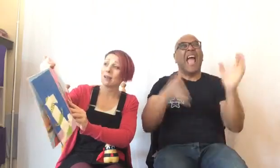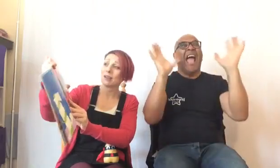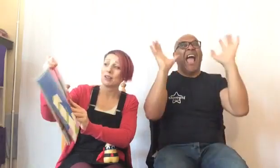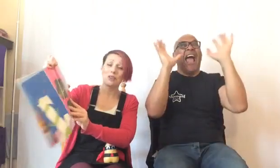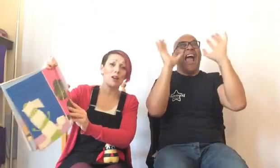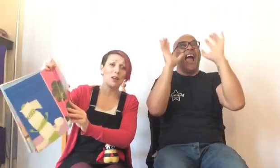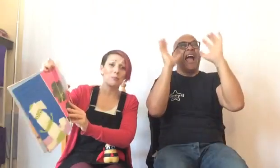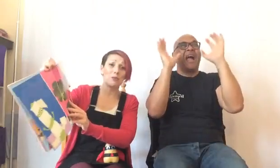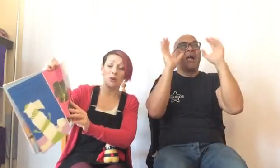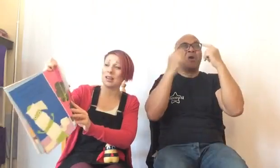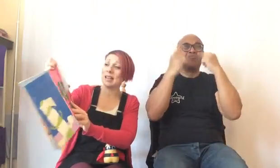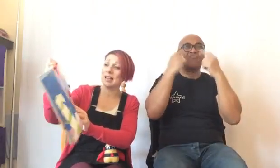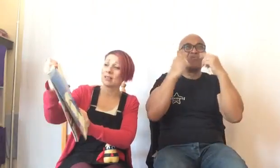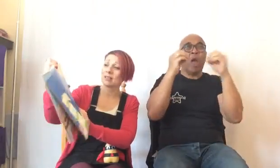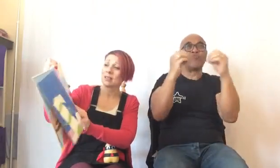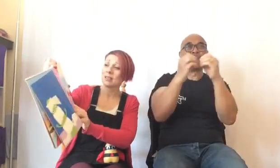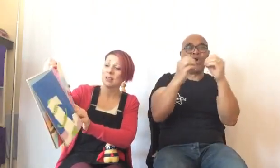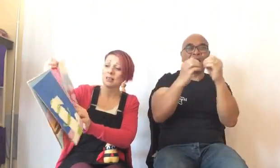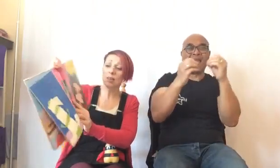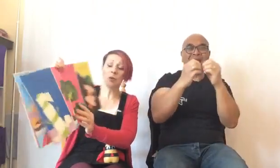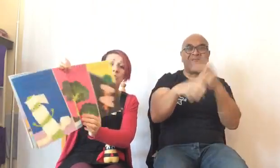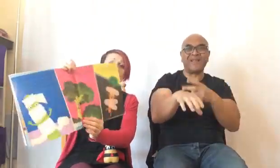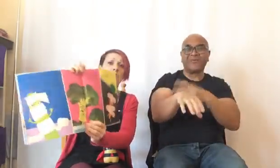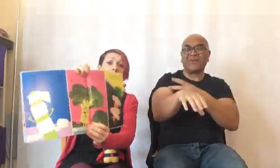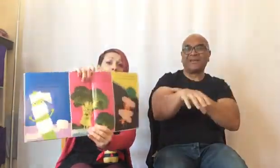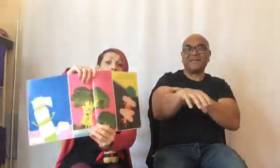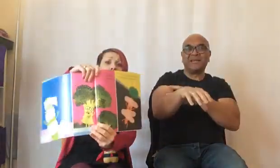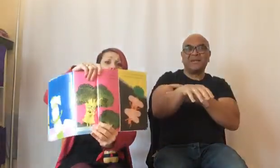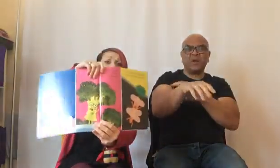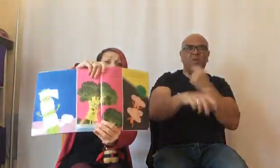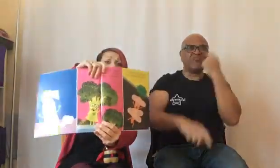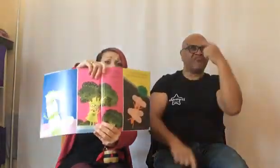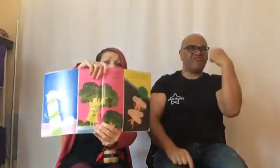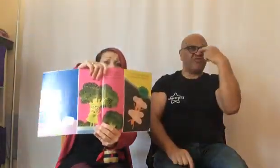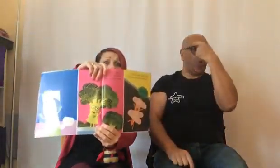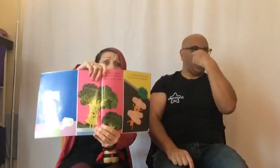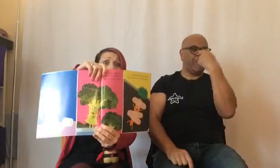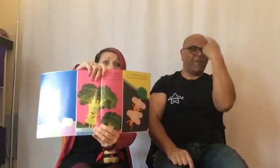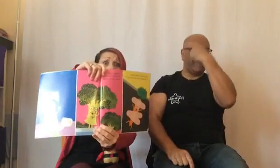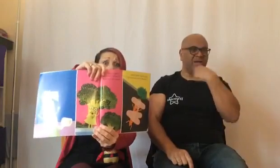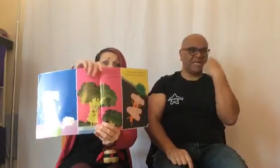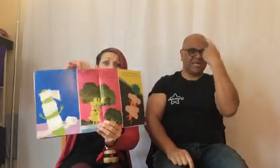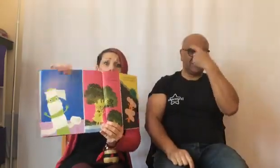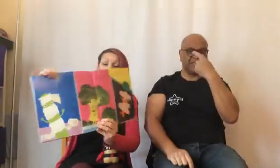Ah! Cried Broccoli. Someone's drawn on my face.